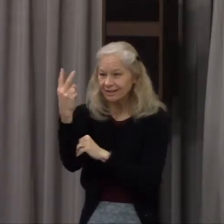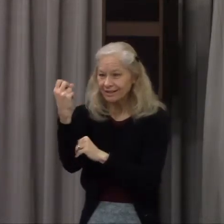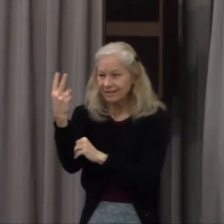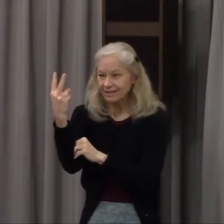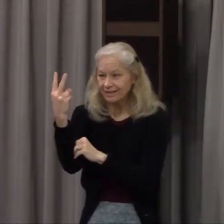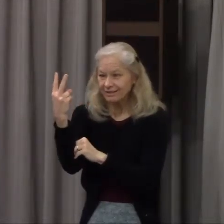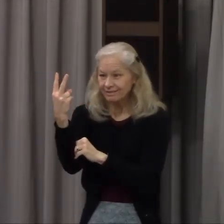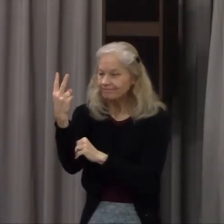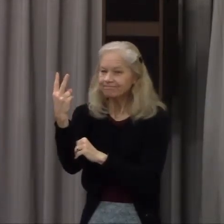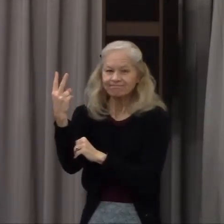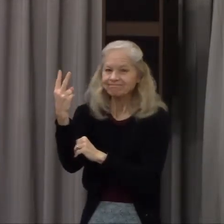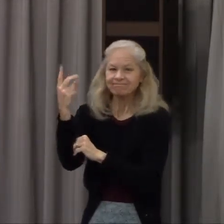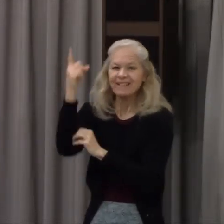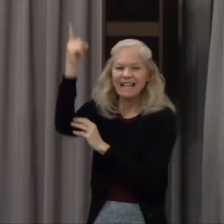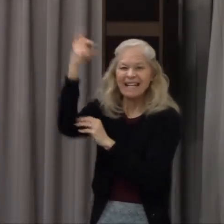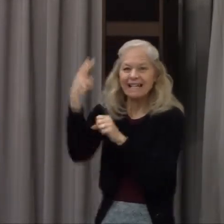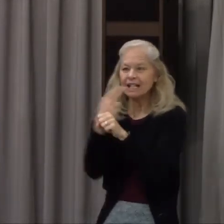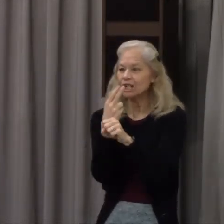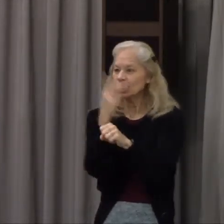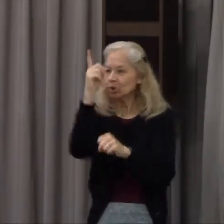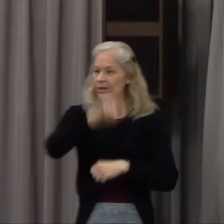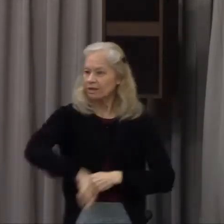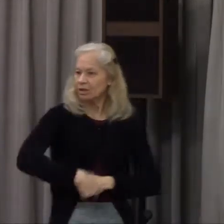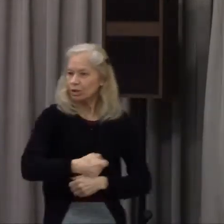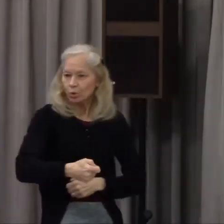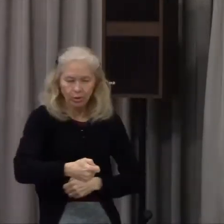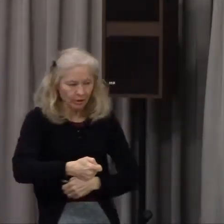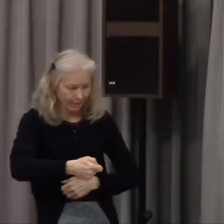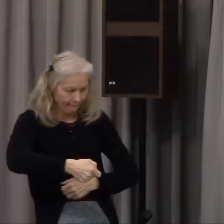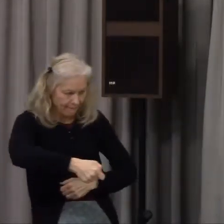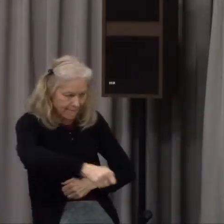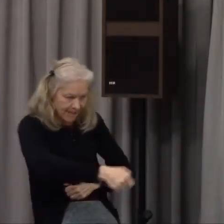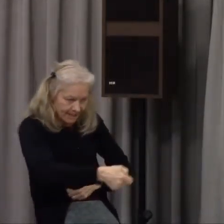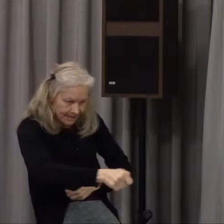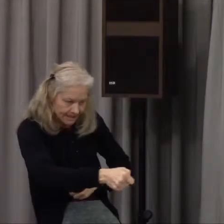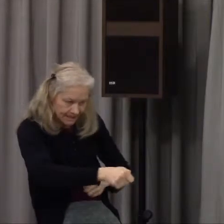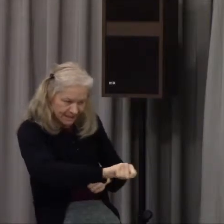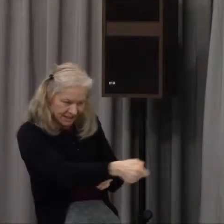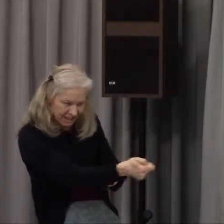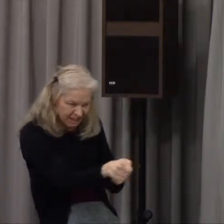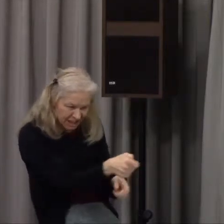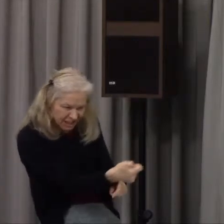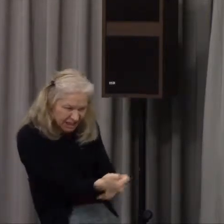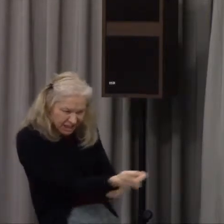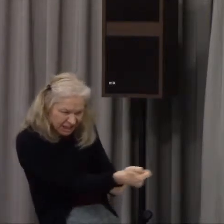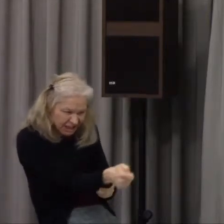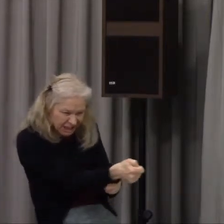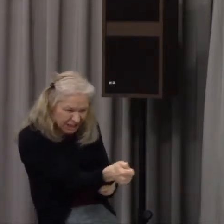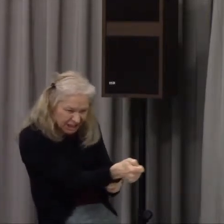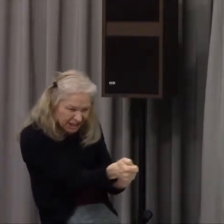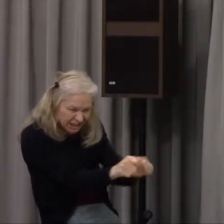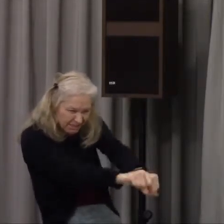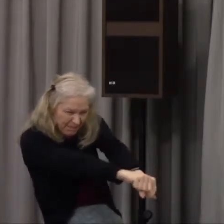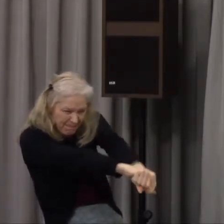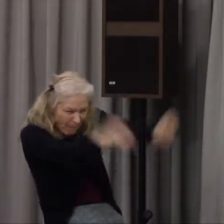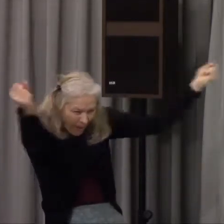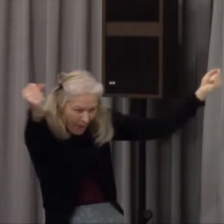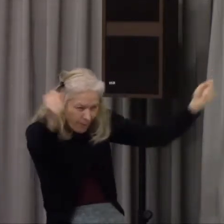me wide open, and He says, it's just like it is naked and open unto me. There ain't nothing hidden from